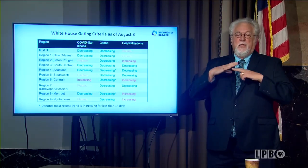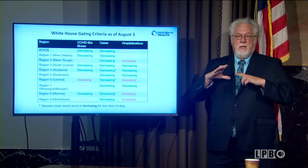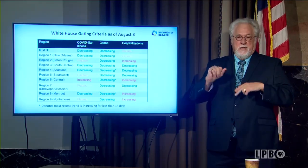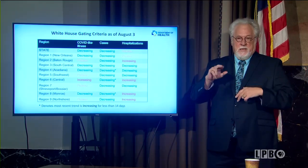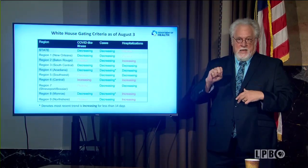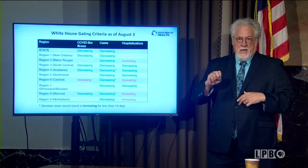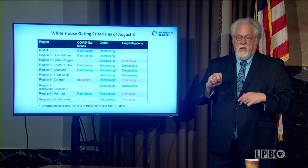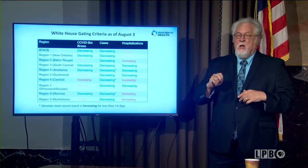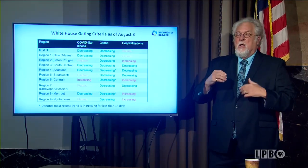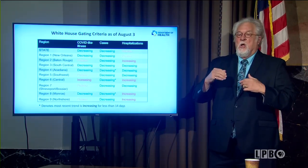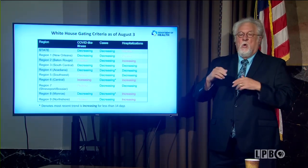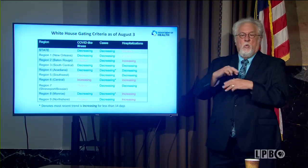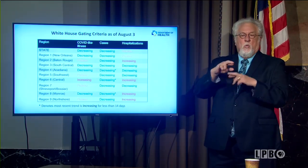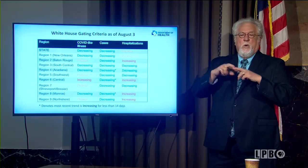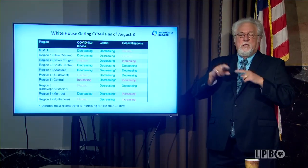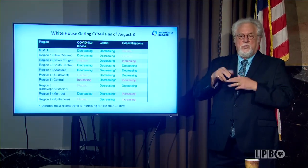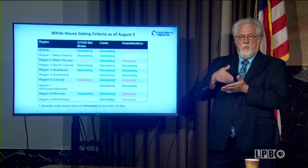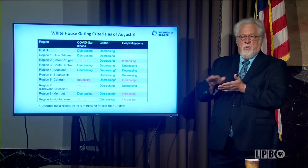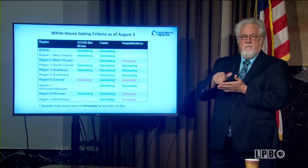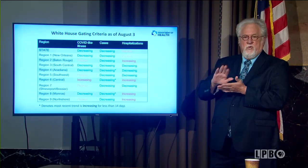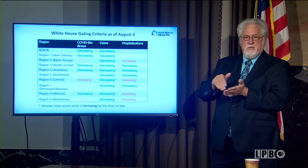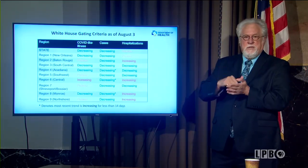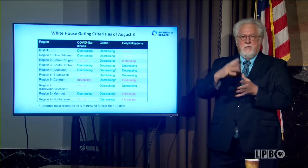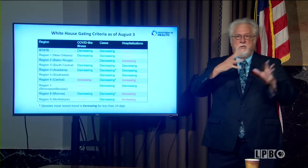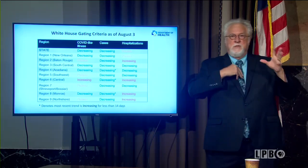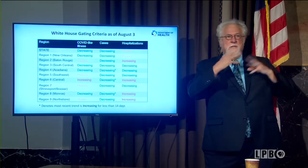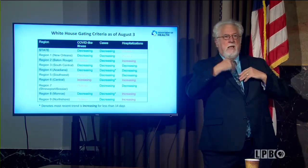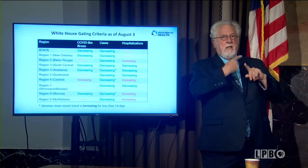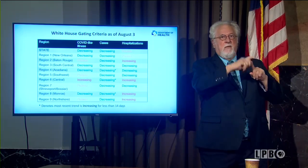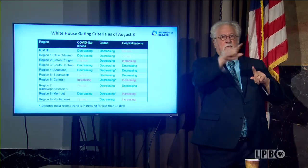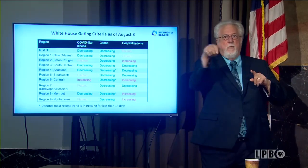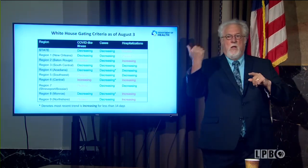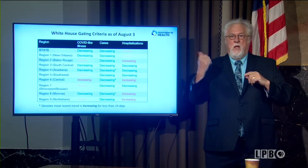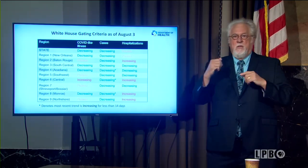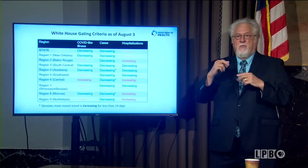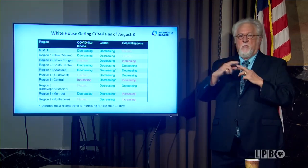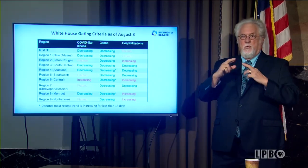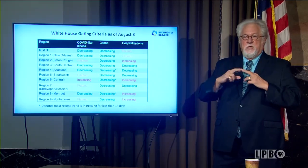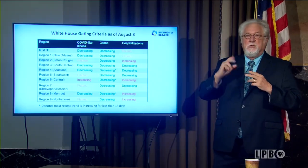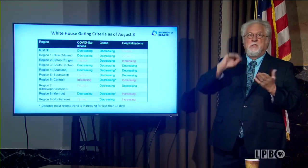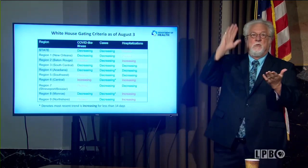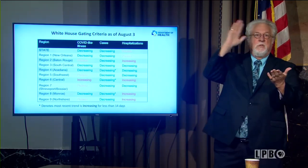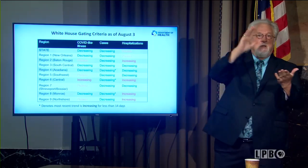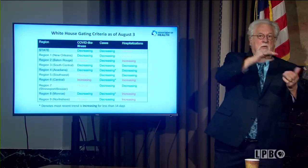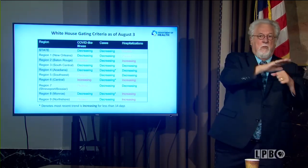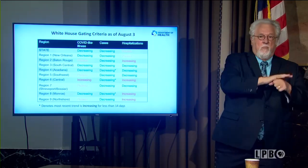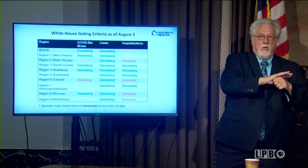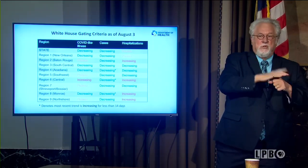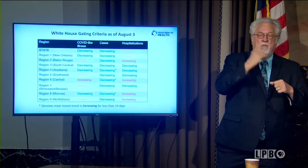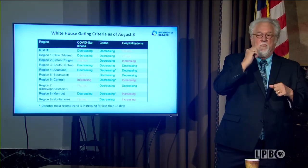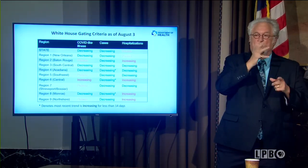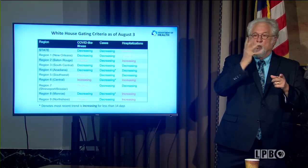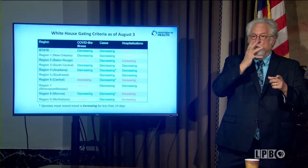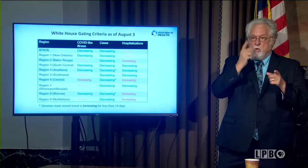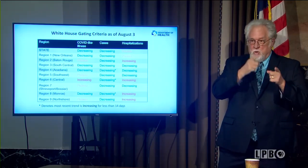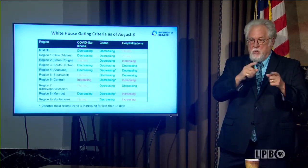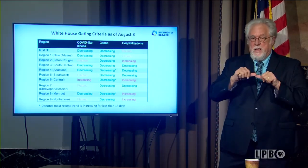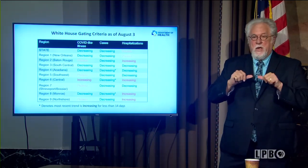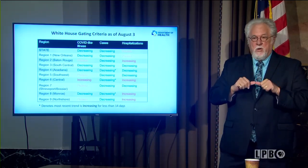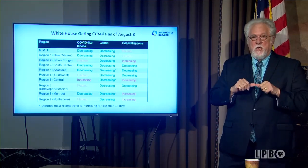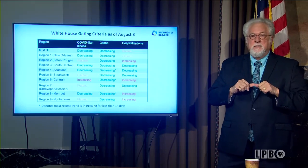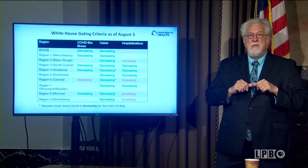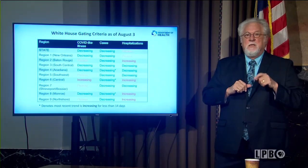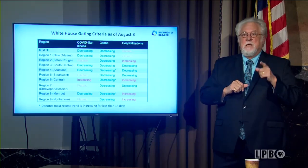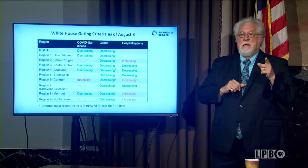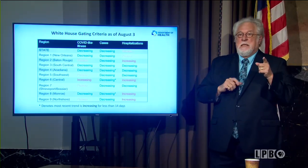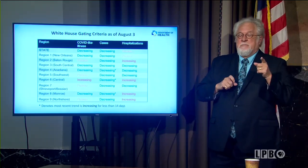regional referral centers that are taking patients from these other regions. So decompressing the smaller rural regions that may be